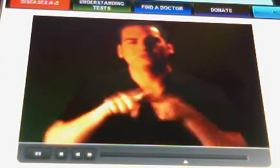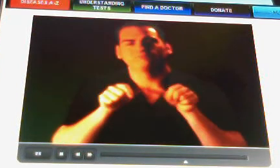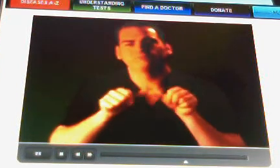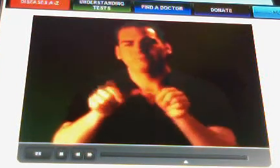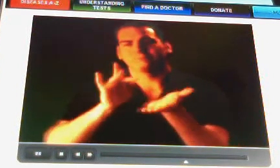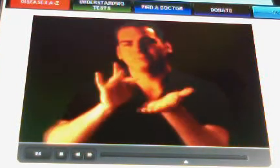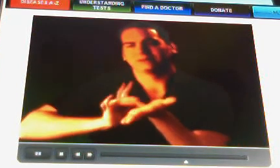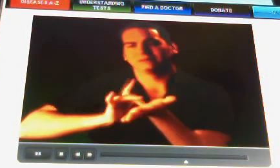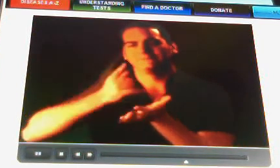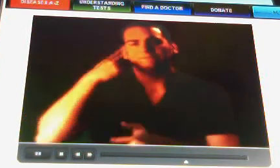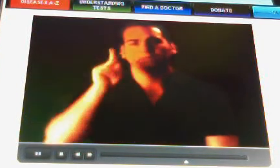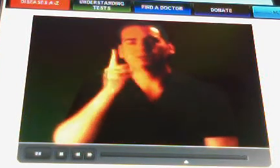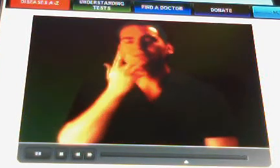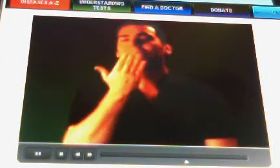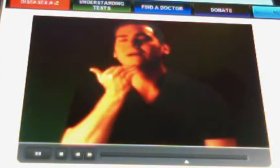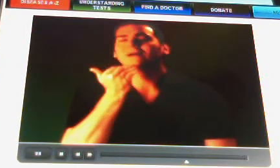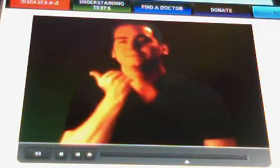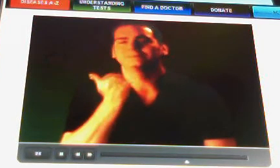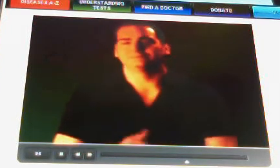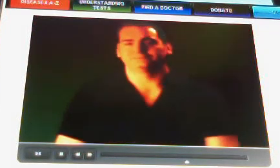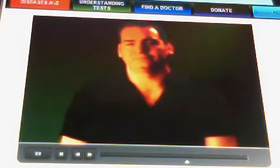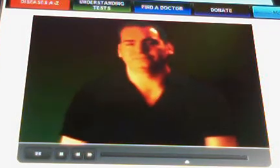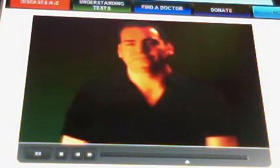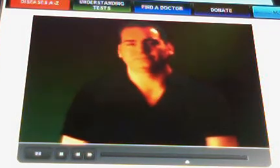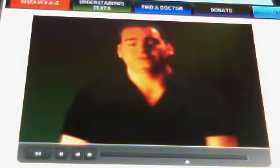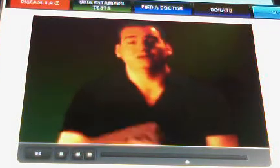You may want to lose 8 to 10 pounds